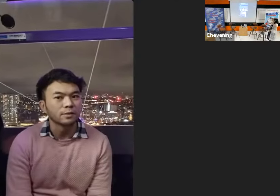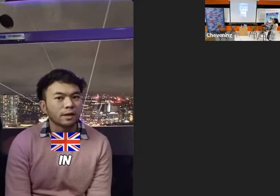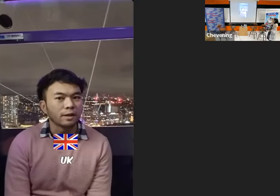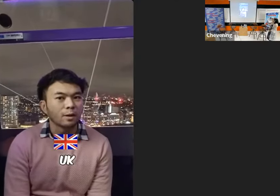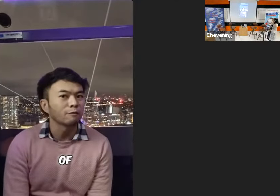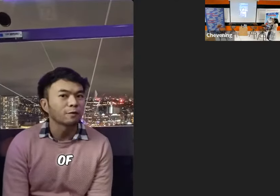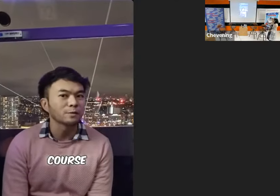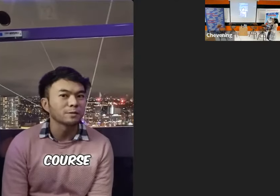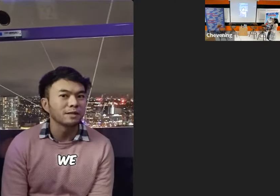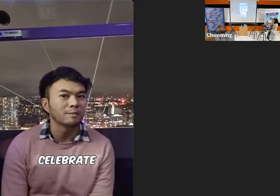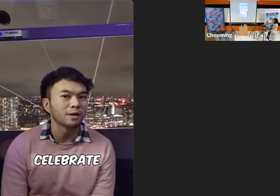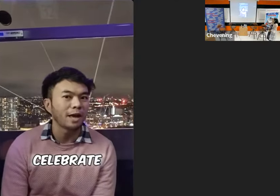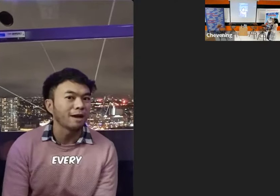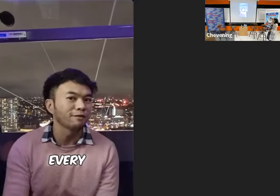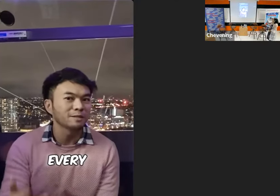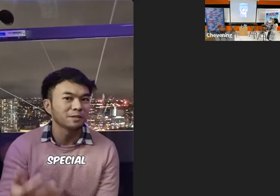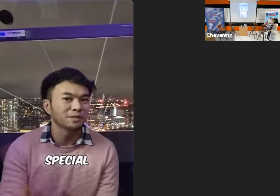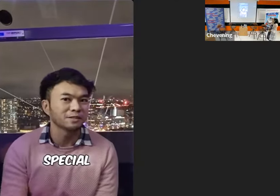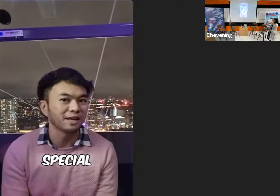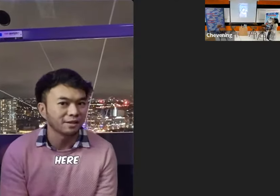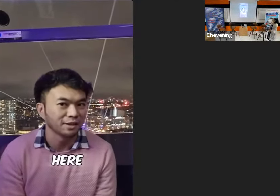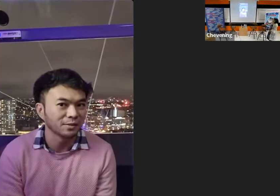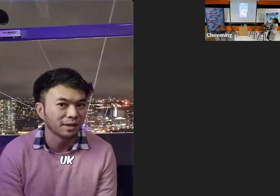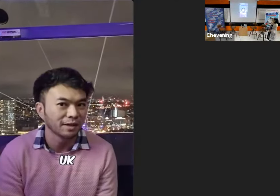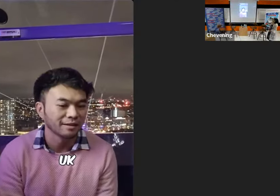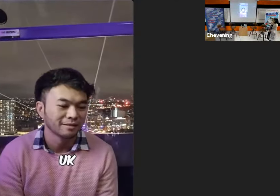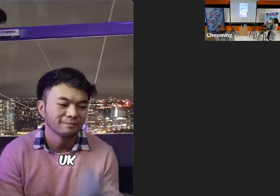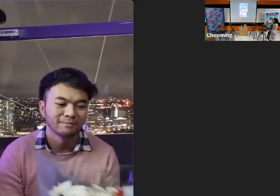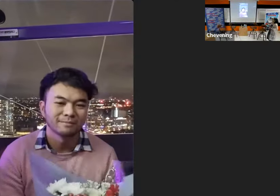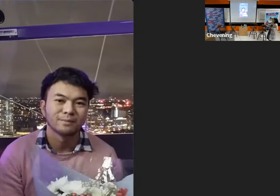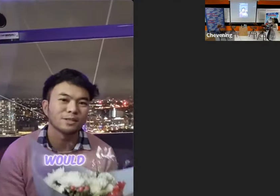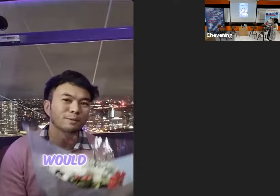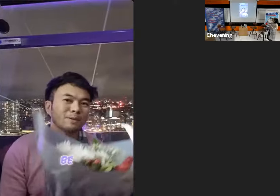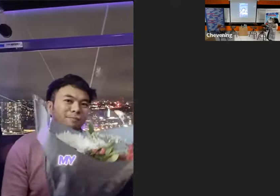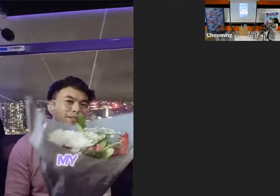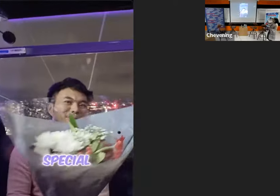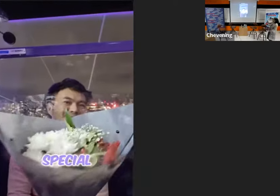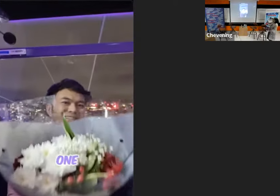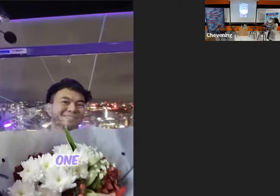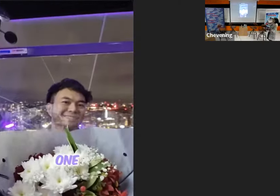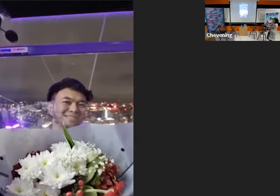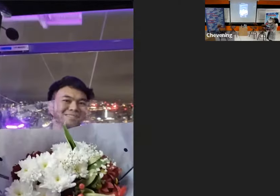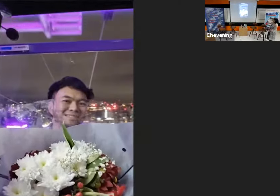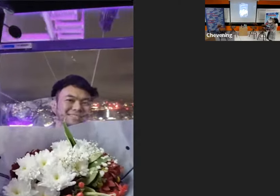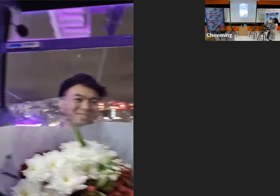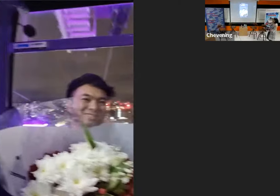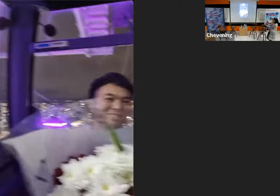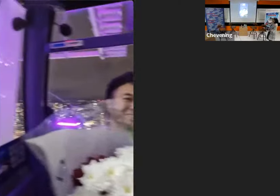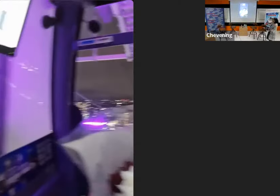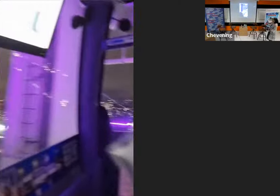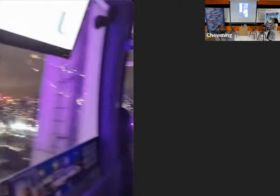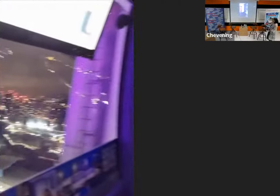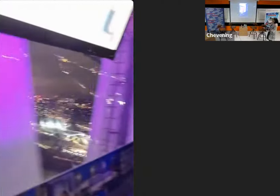chers in the UK of course we celebrate every special day here in the UK Would you be my special